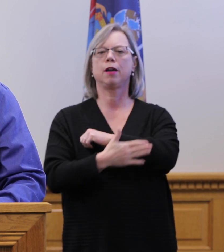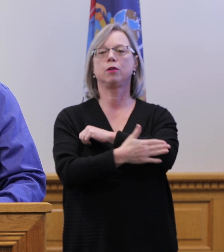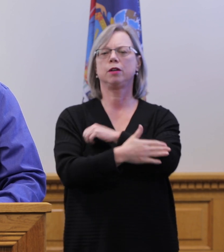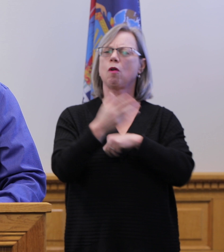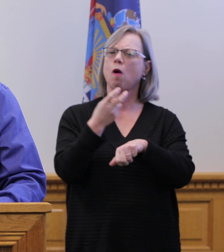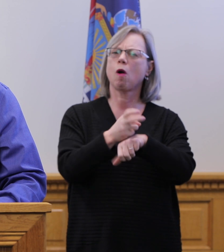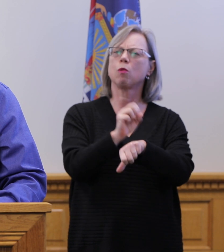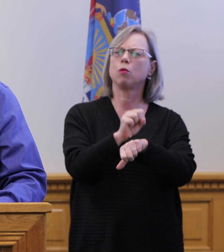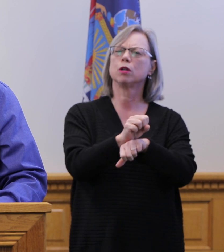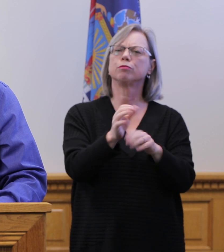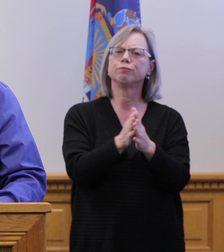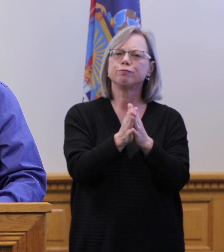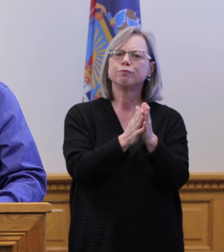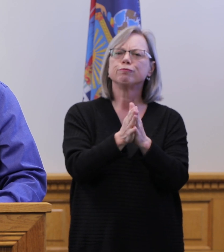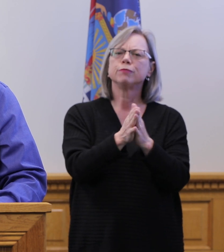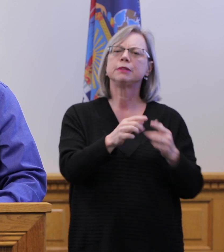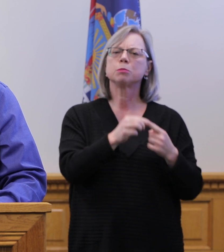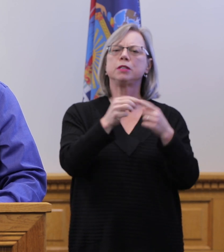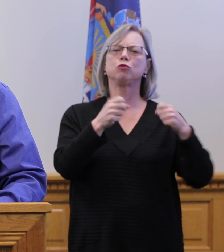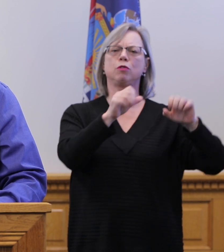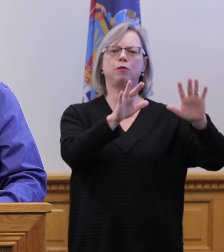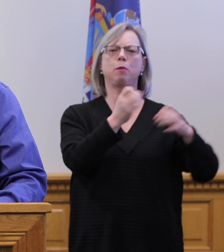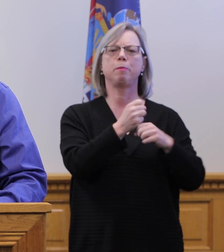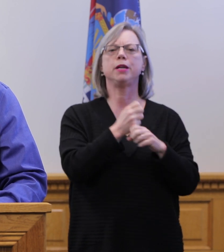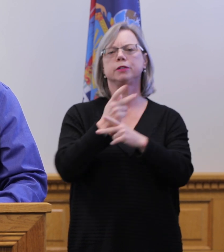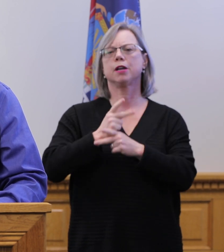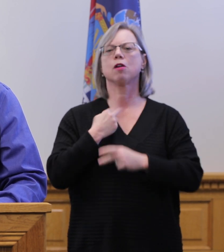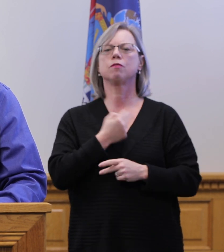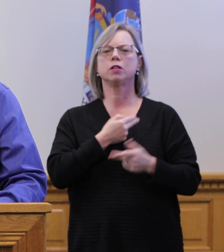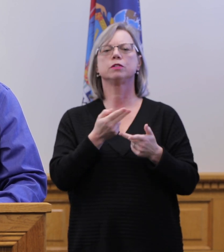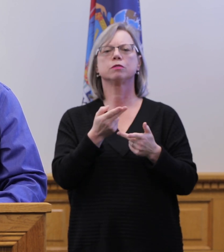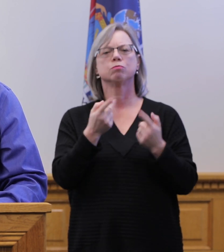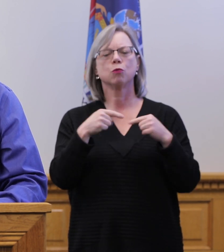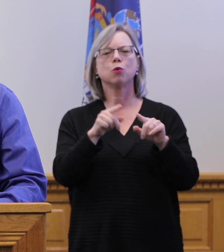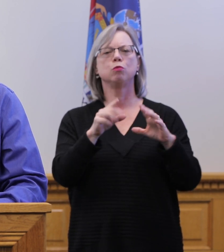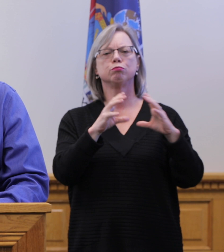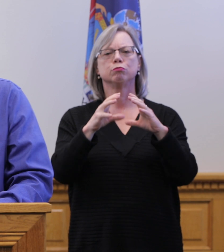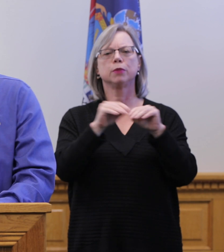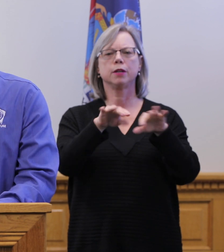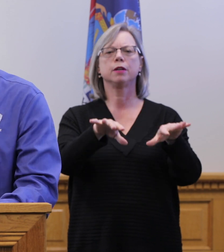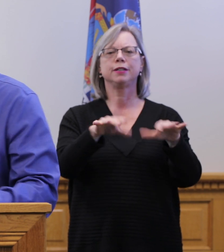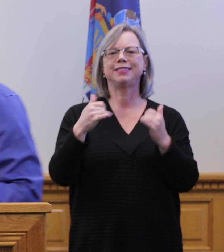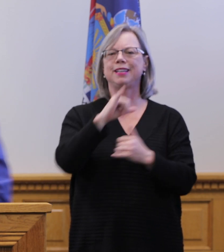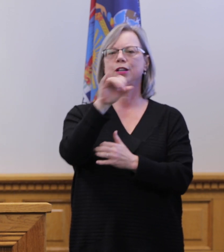this pandemic. Today, Jodi is here to give us more information about the county's healthcare services.